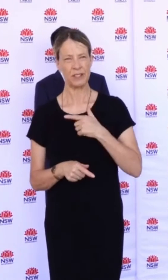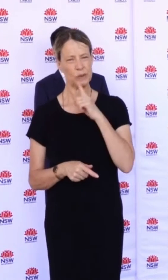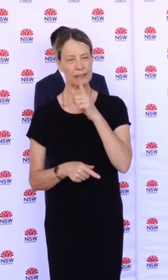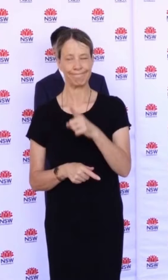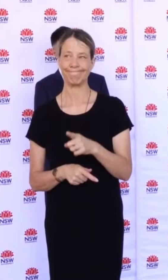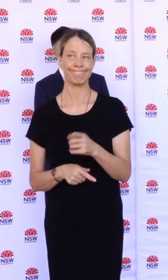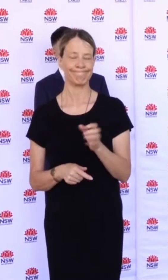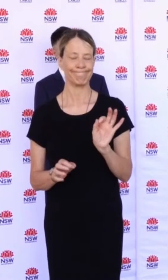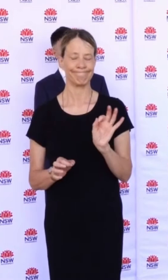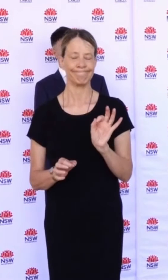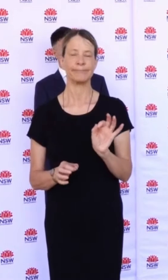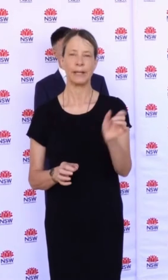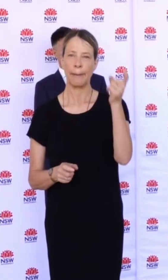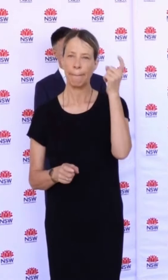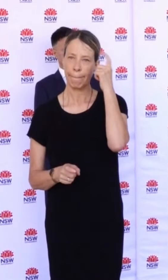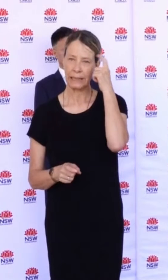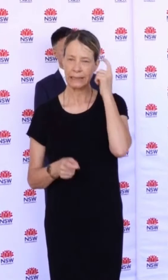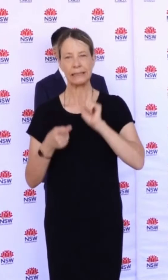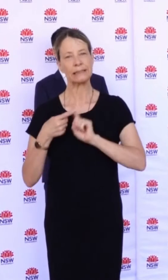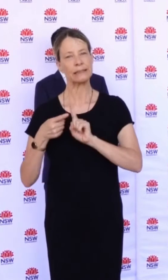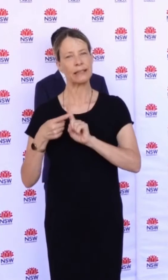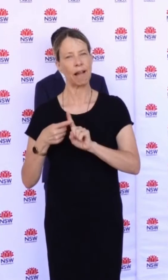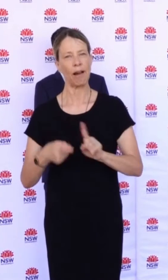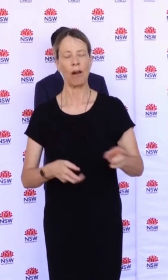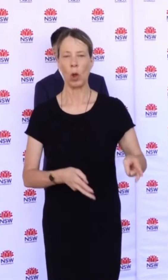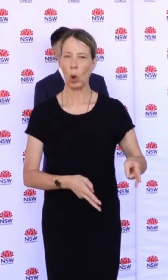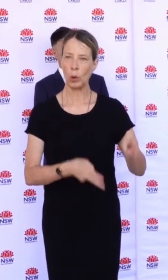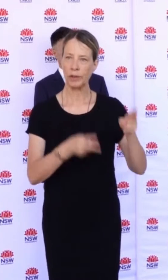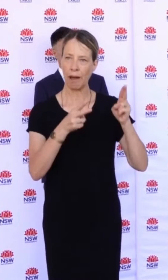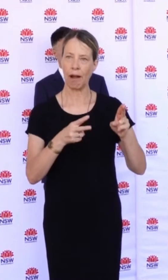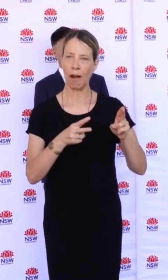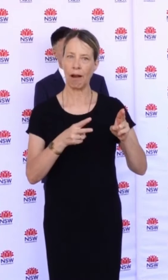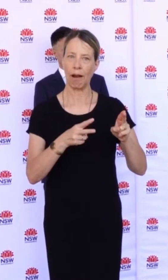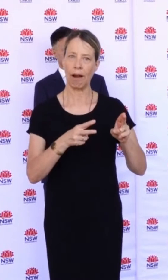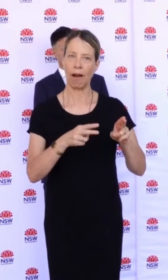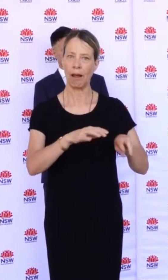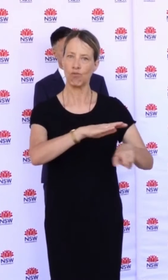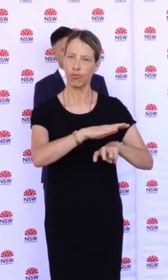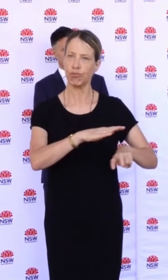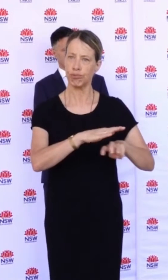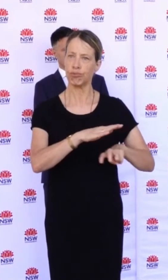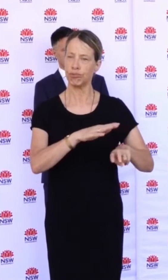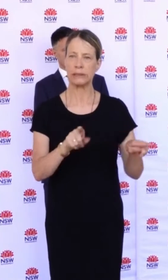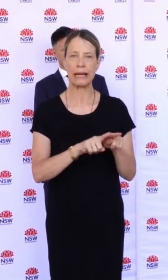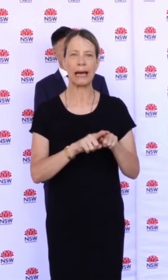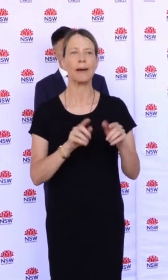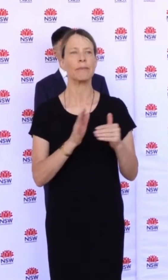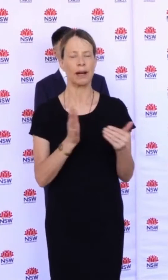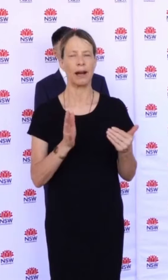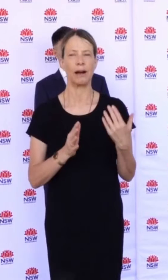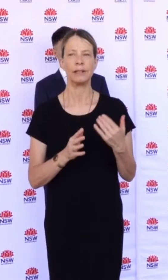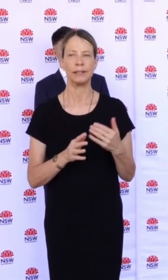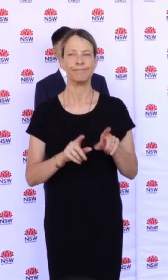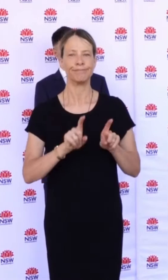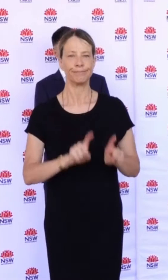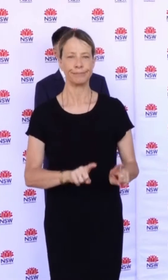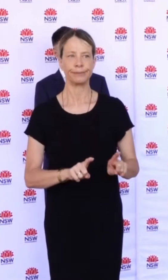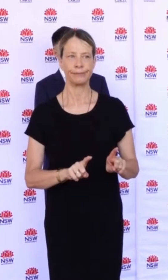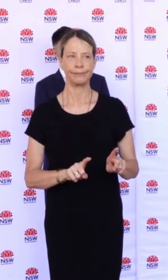to continue to have the hotel quarantine arrangements that we currently have. One of the